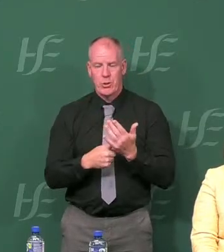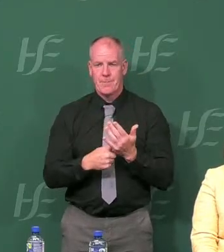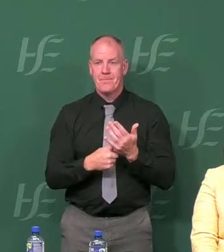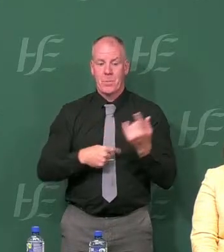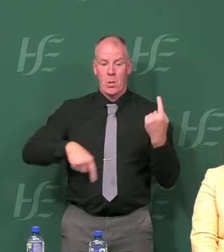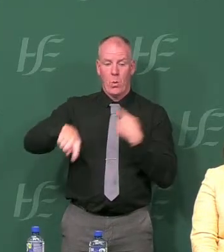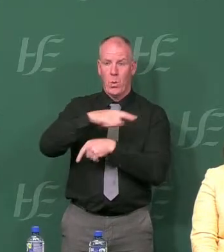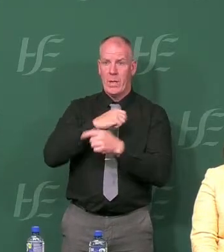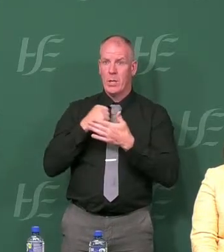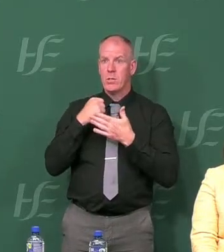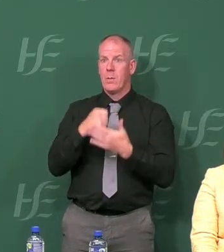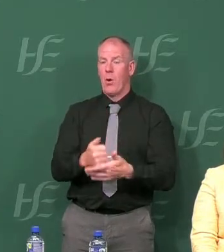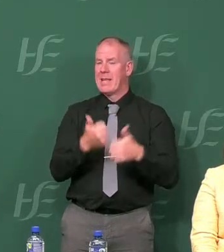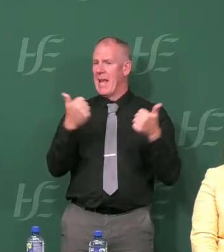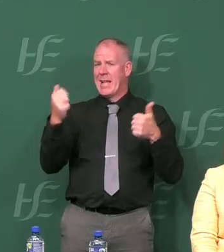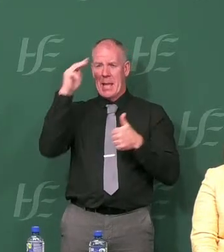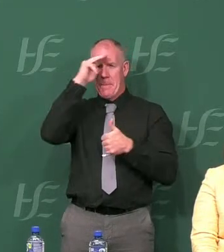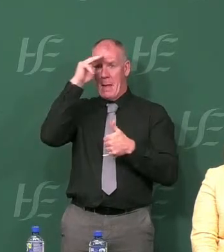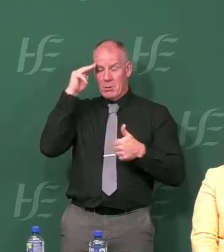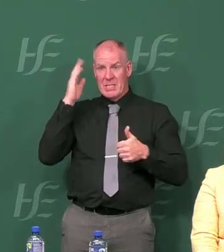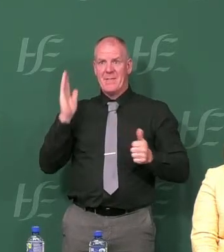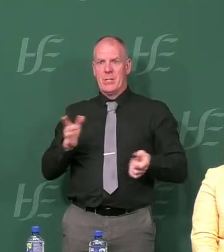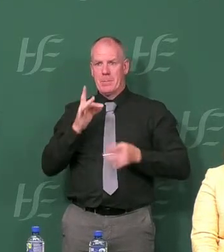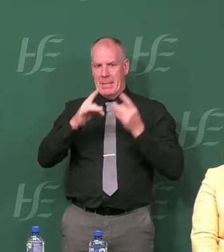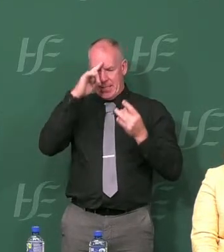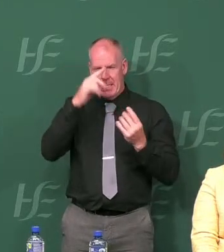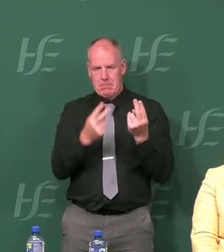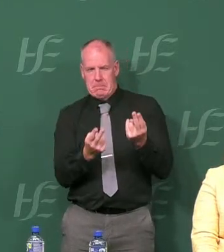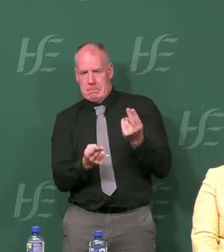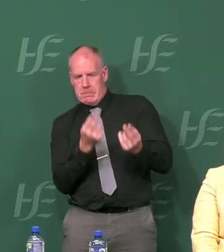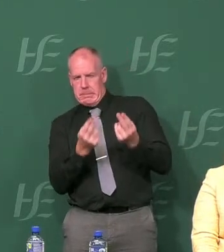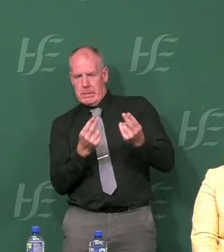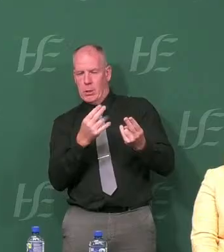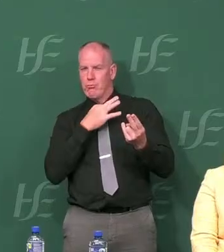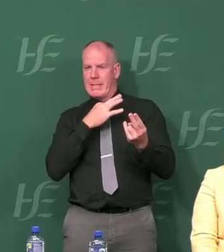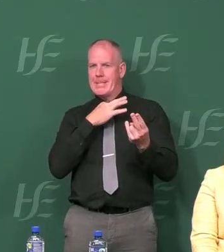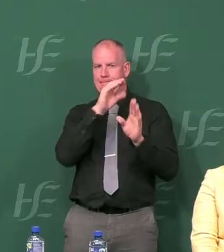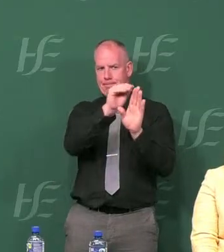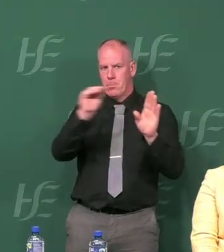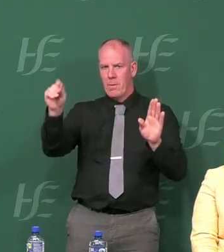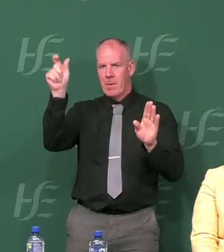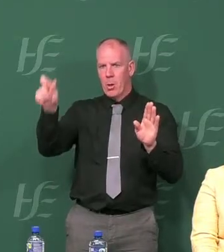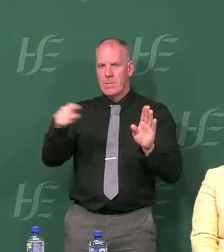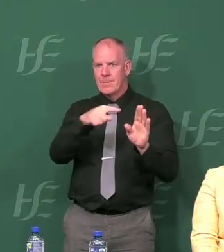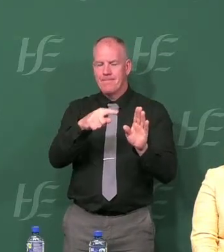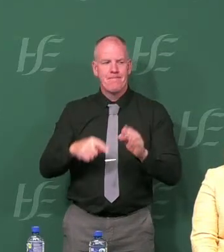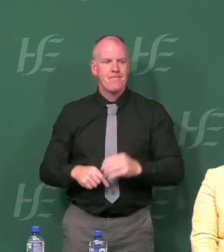we support any local managers who have done that assessment and taken appropriate action.